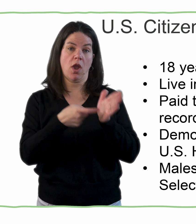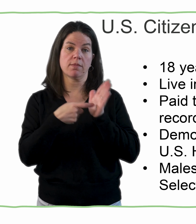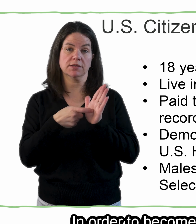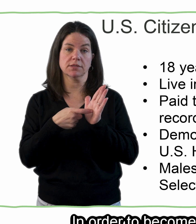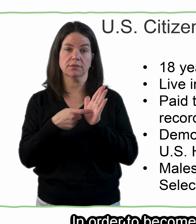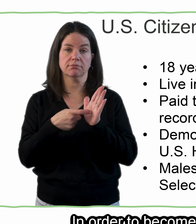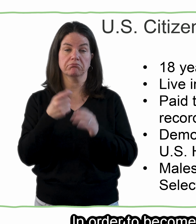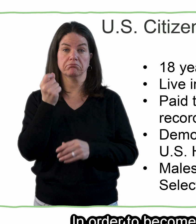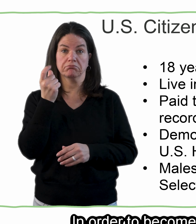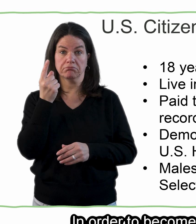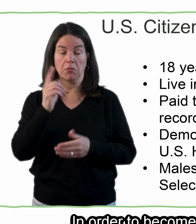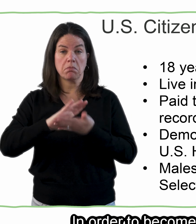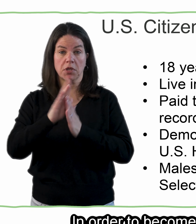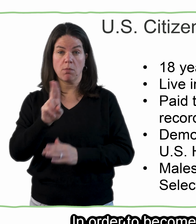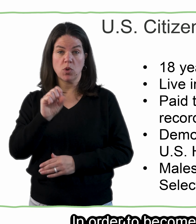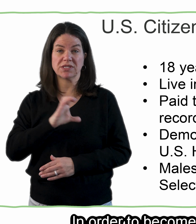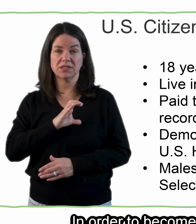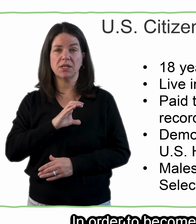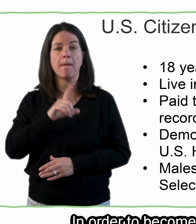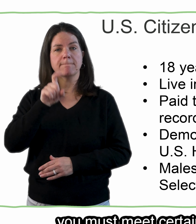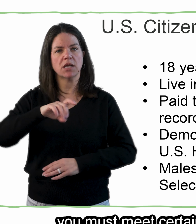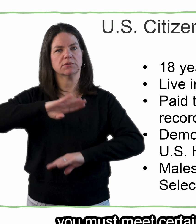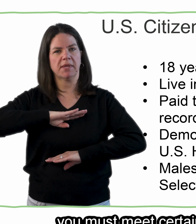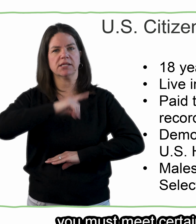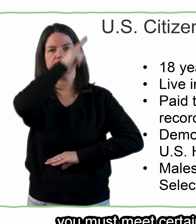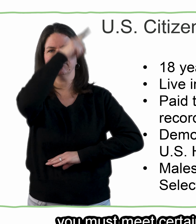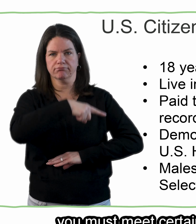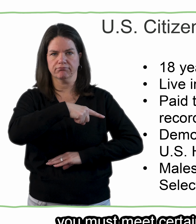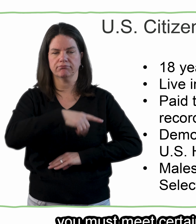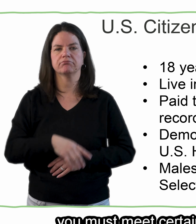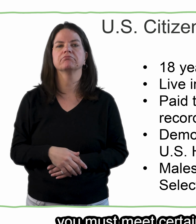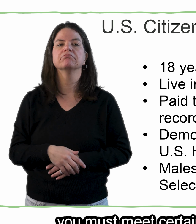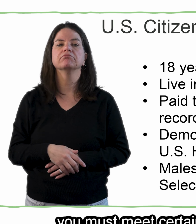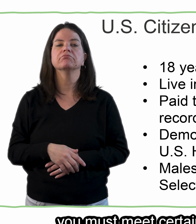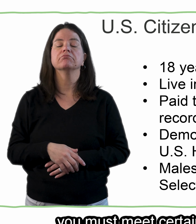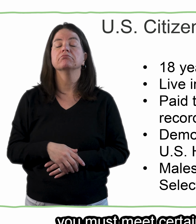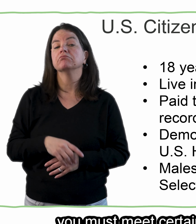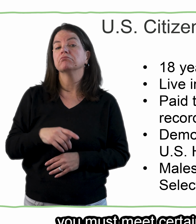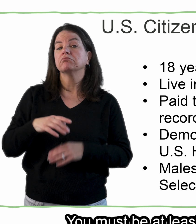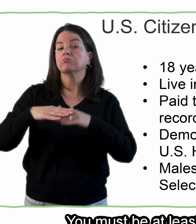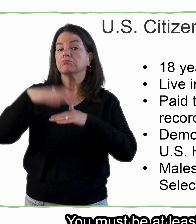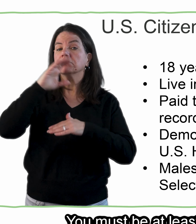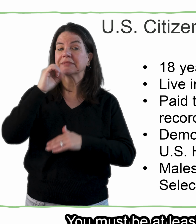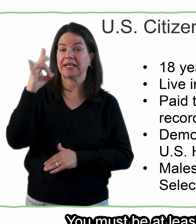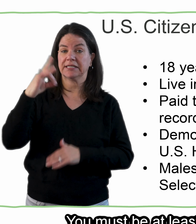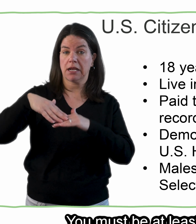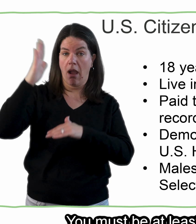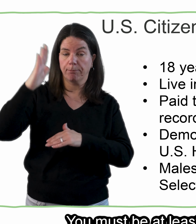In order to become a U.S. citizen, you must meet certain requirements. You must be at